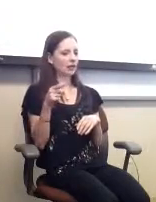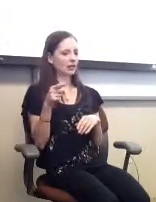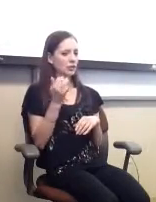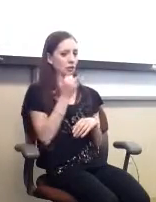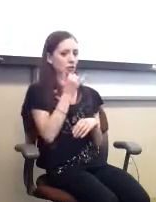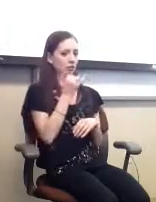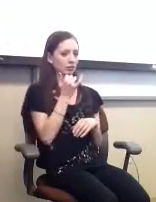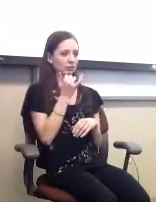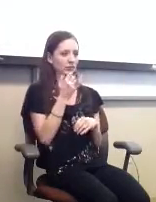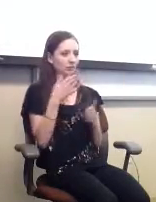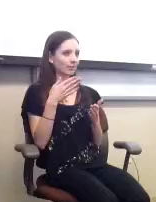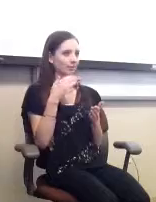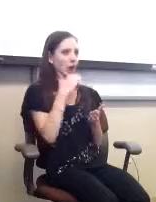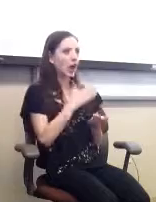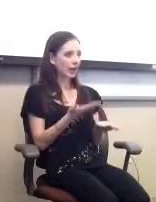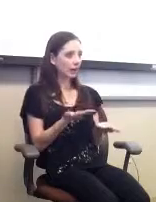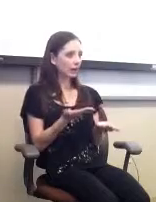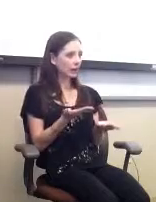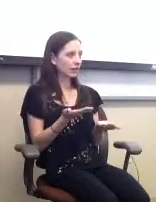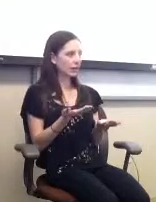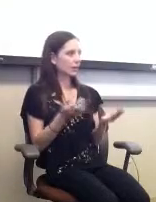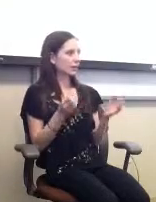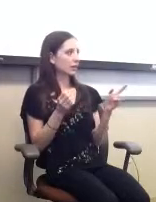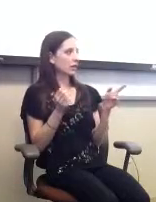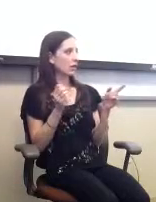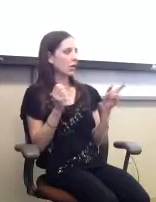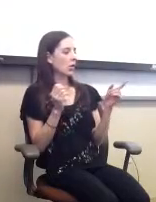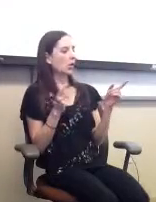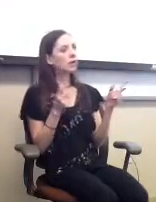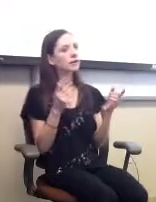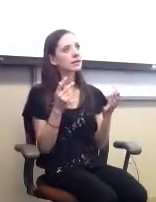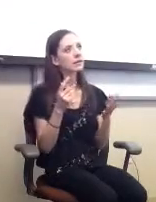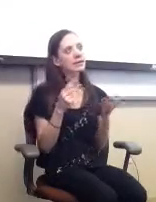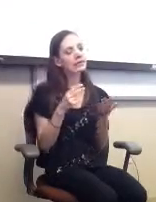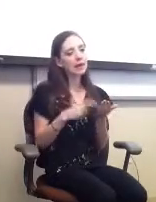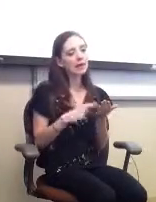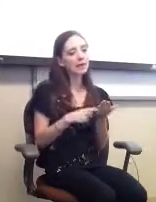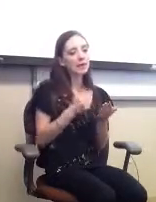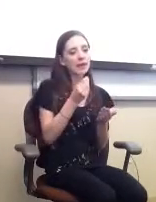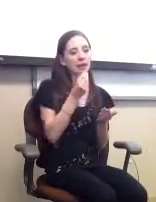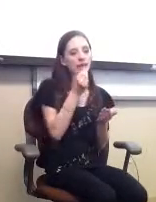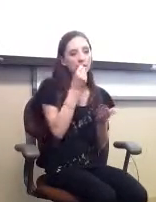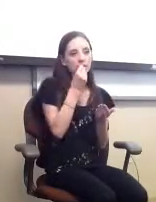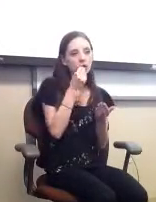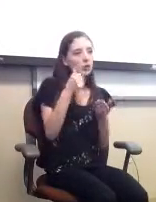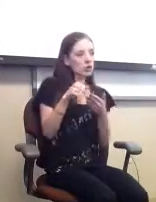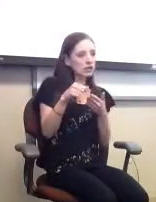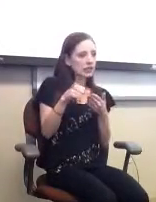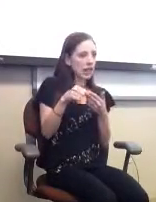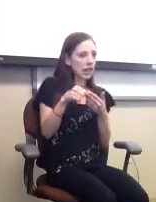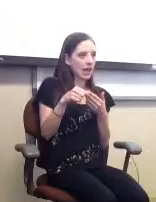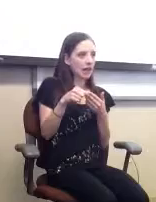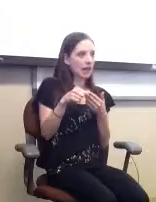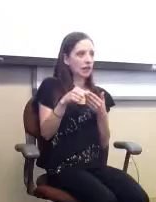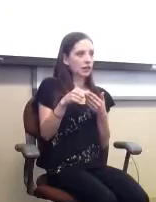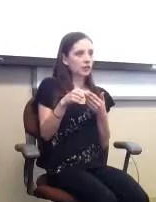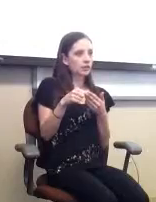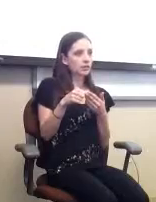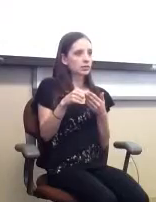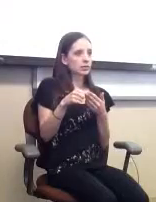like, oh, well, I have food stamps. Or I have food stamps. I donate plasma to pay for my gas and my cigarettes. I'm